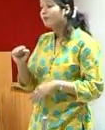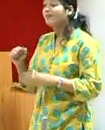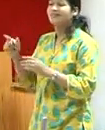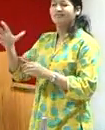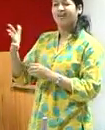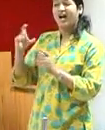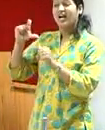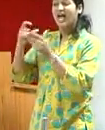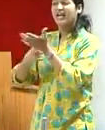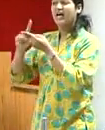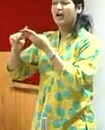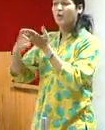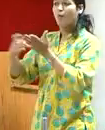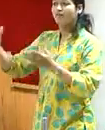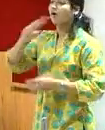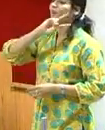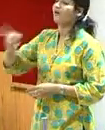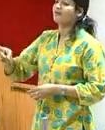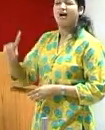made them re-advertise a different post altogether.